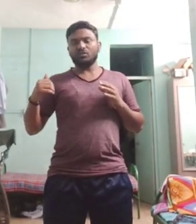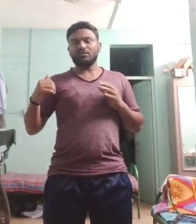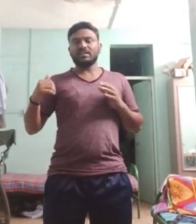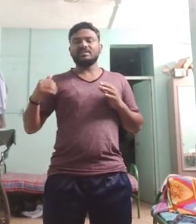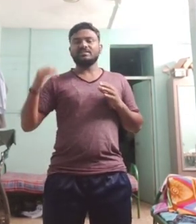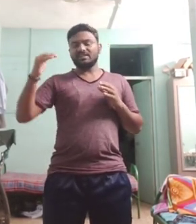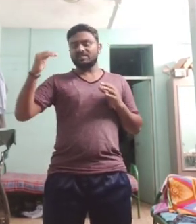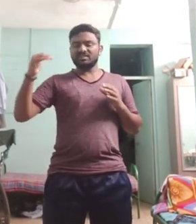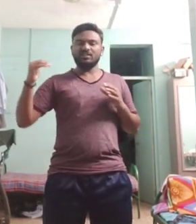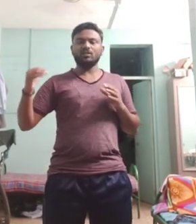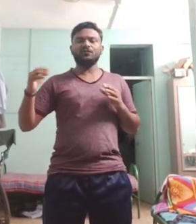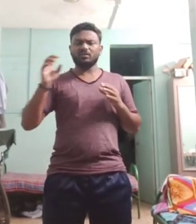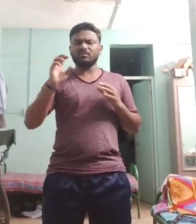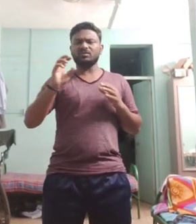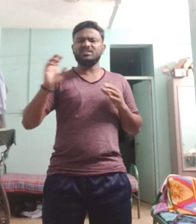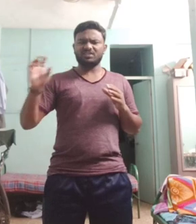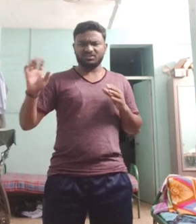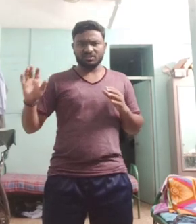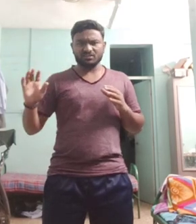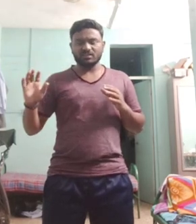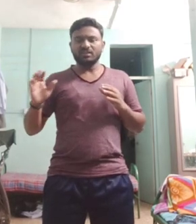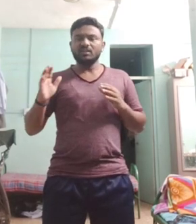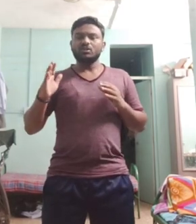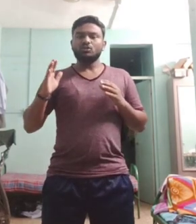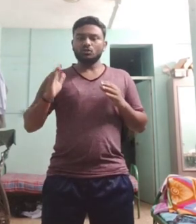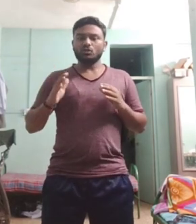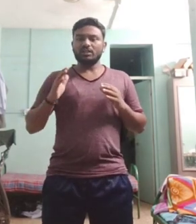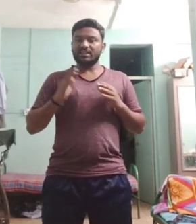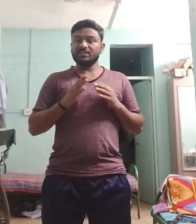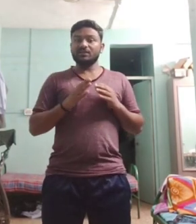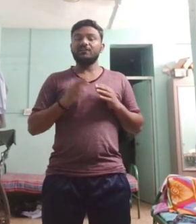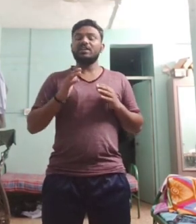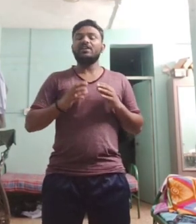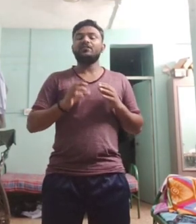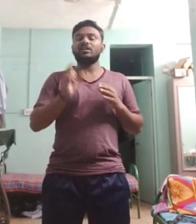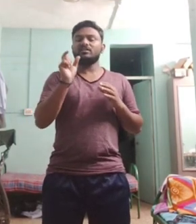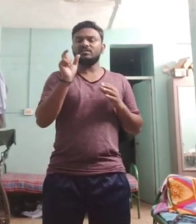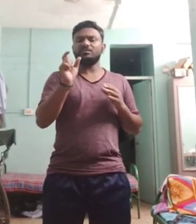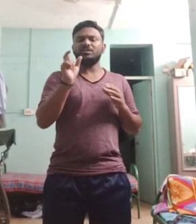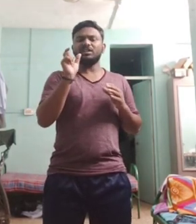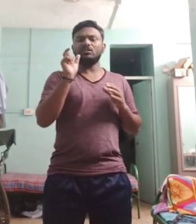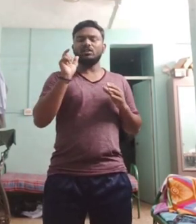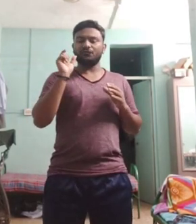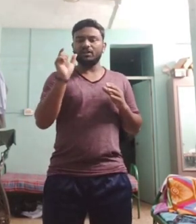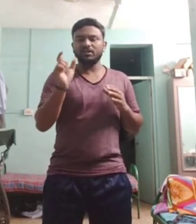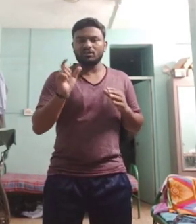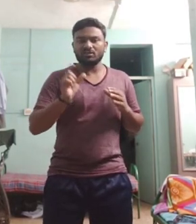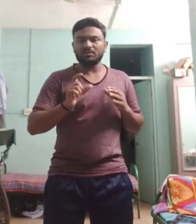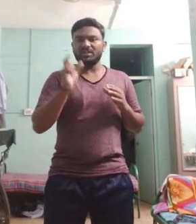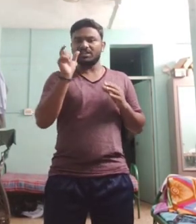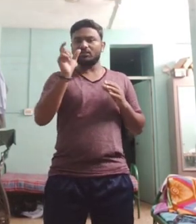we can say same set of instructions. So that is why we have some particular words or some particular